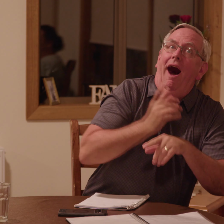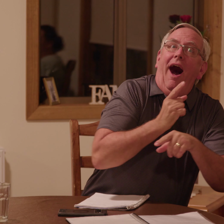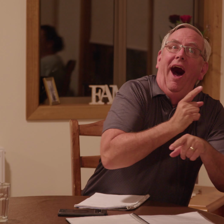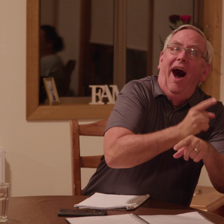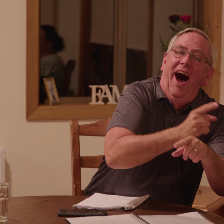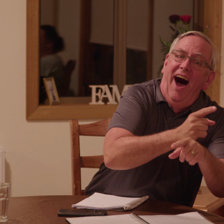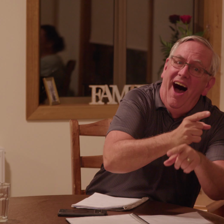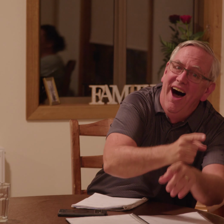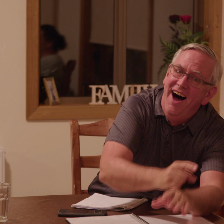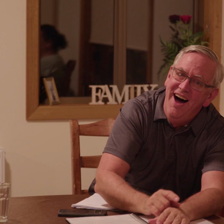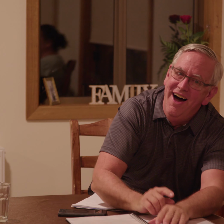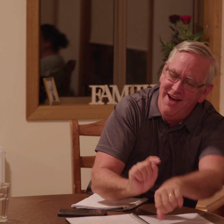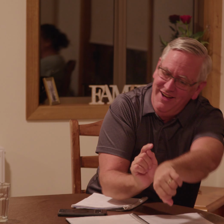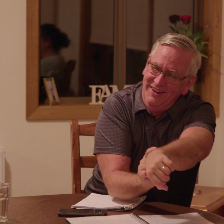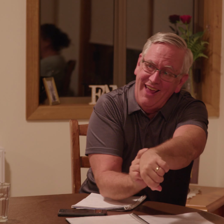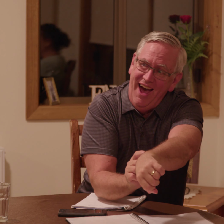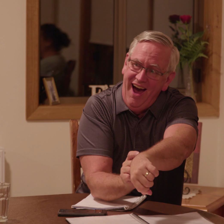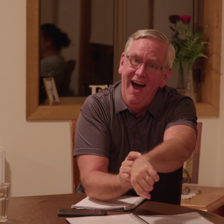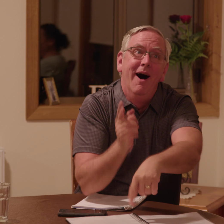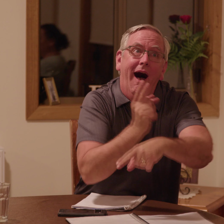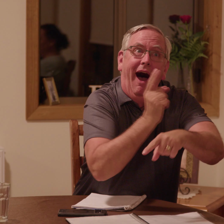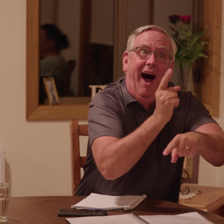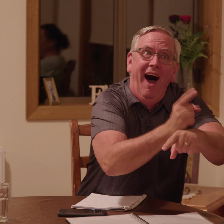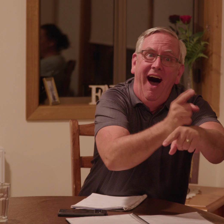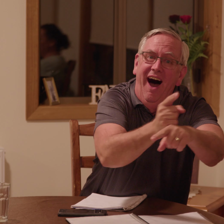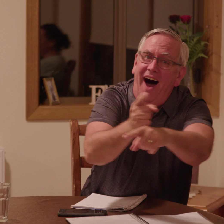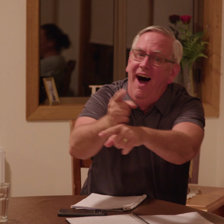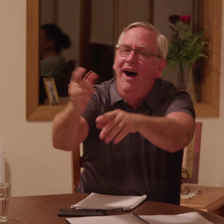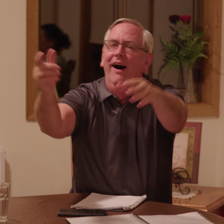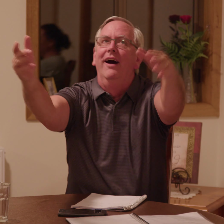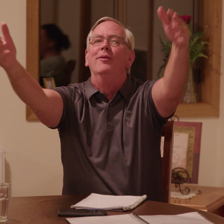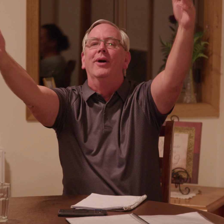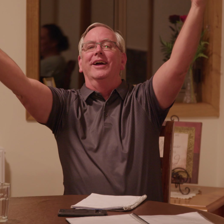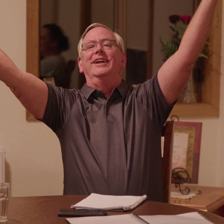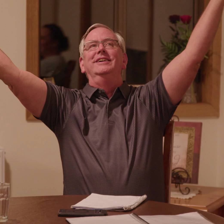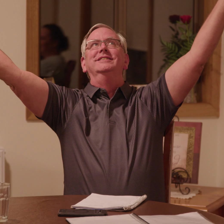gotta go. It goes on and on and on. Kind of. Going by.